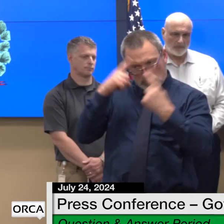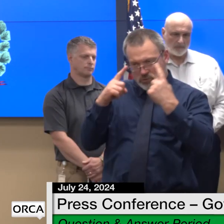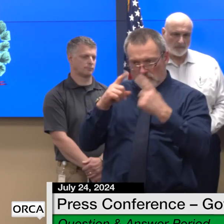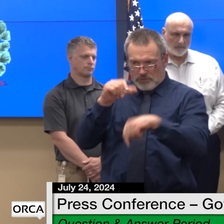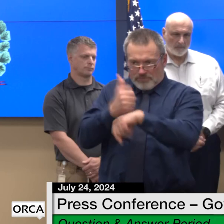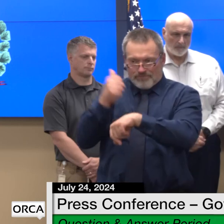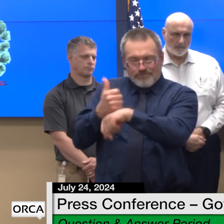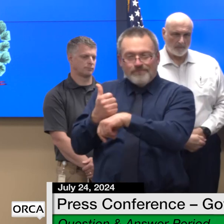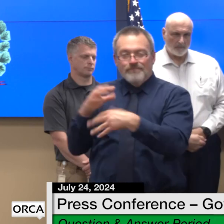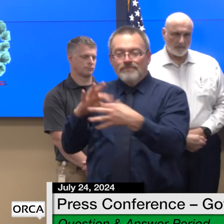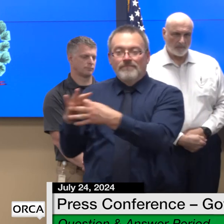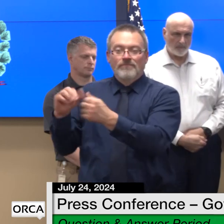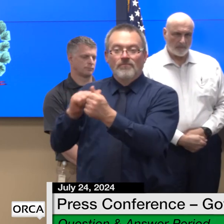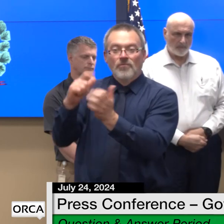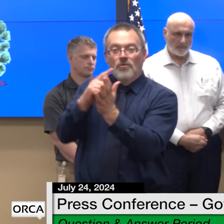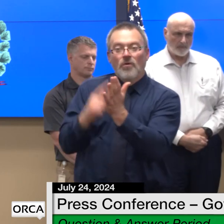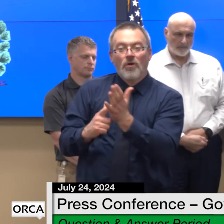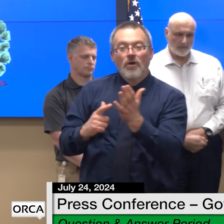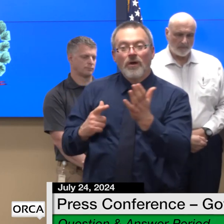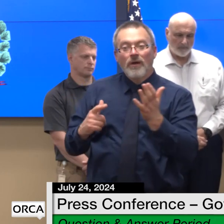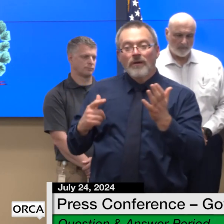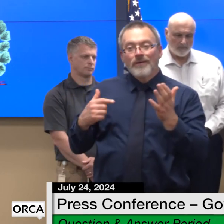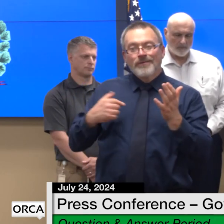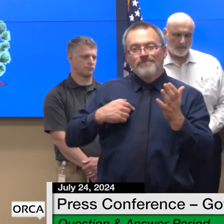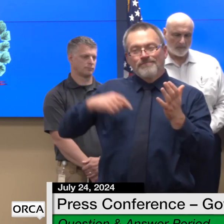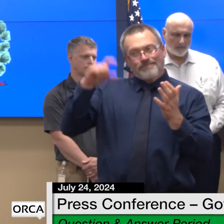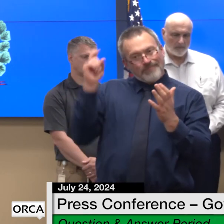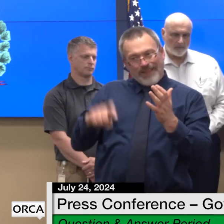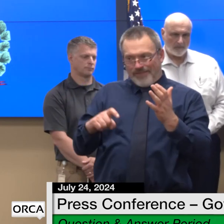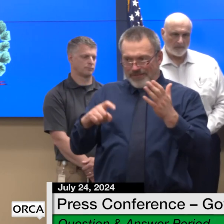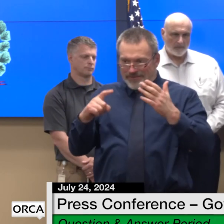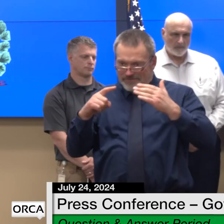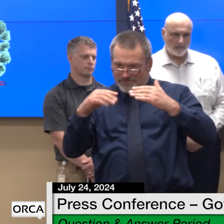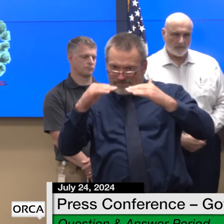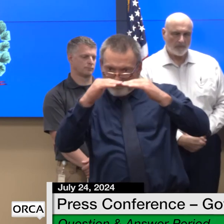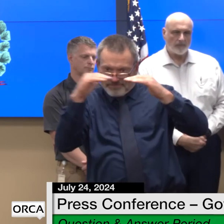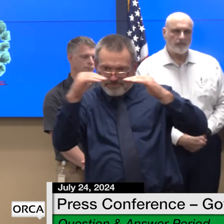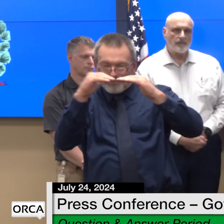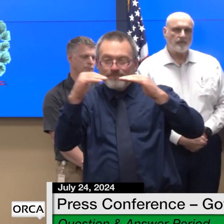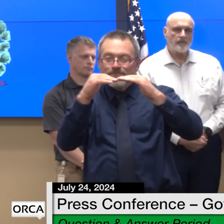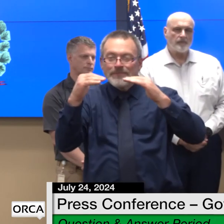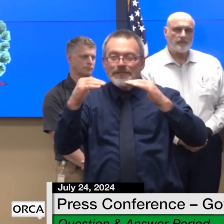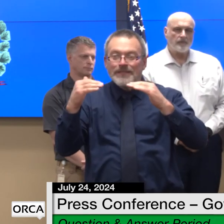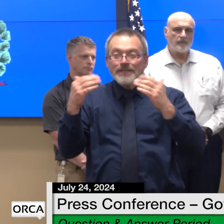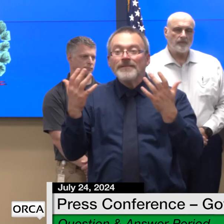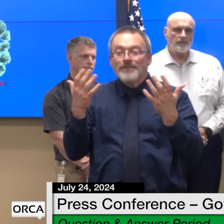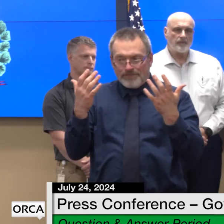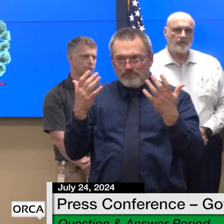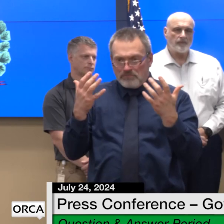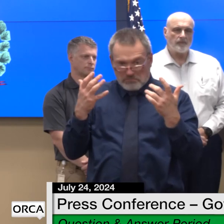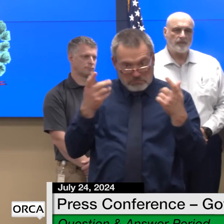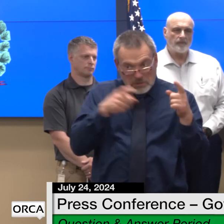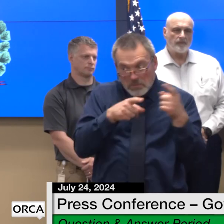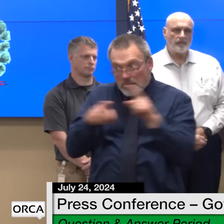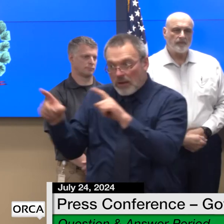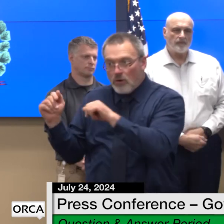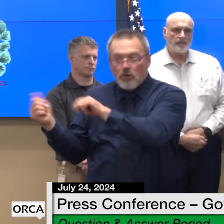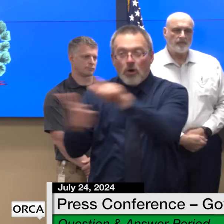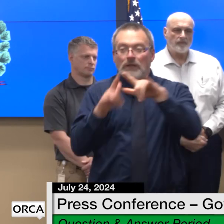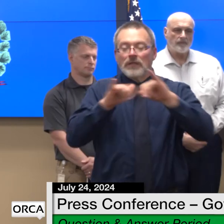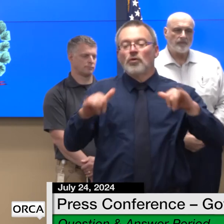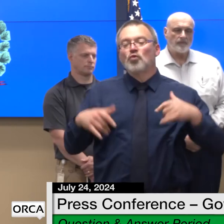point a limit to what Vermonters can take on at once. And I think we've got a couple of